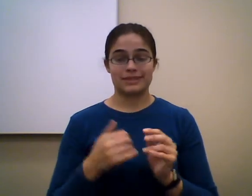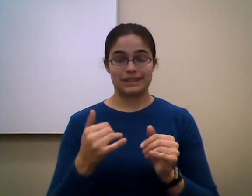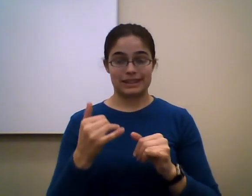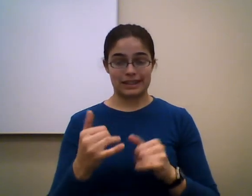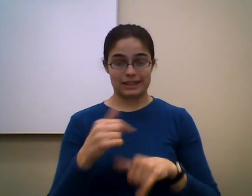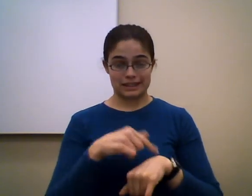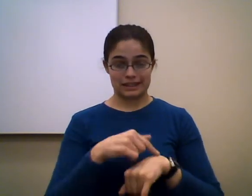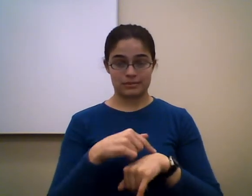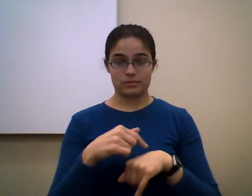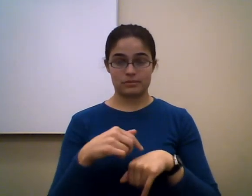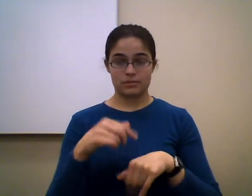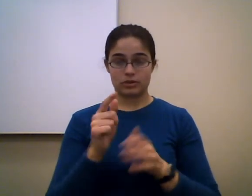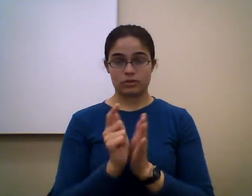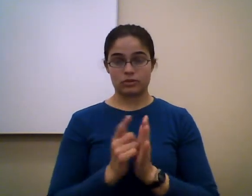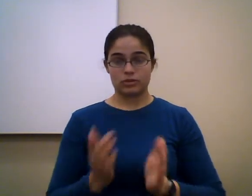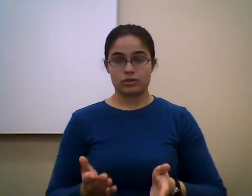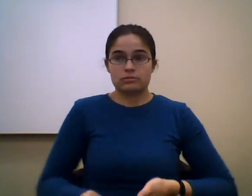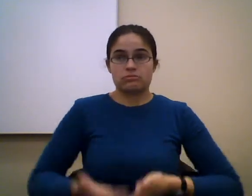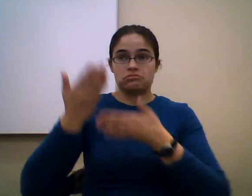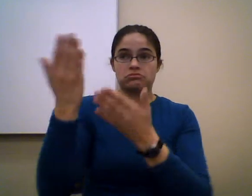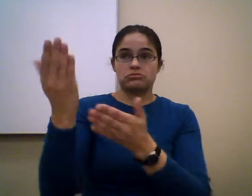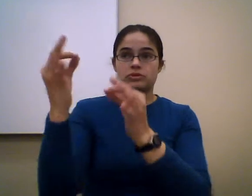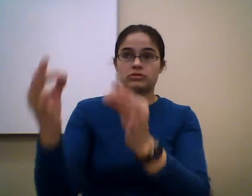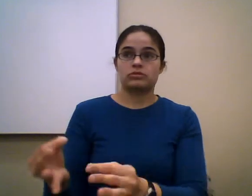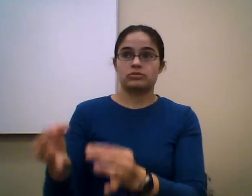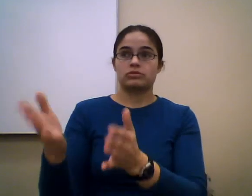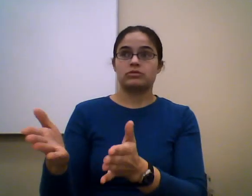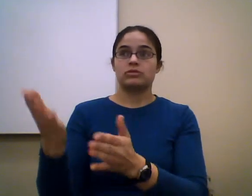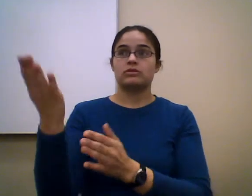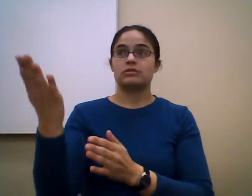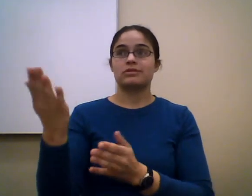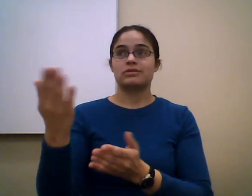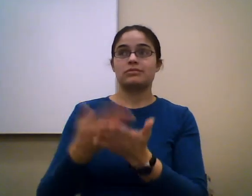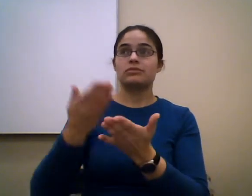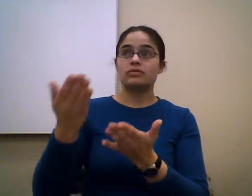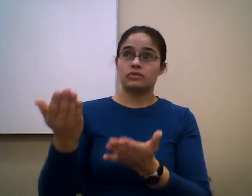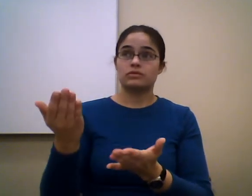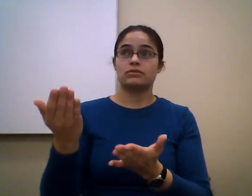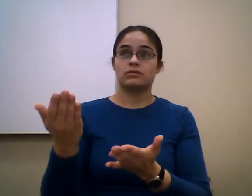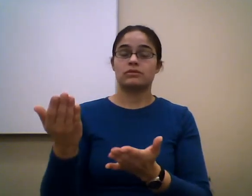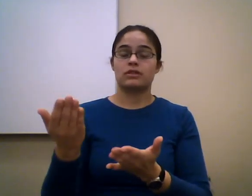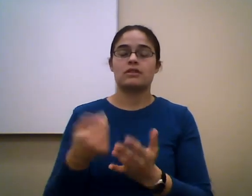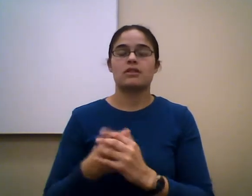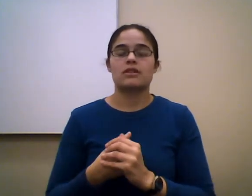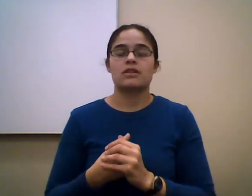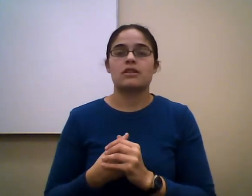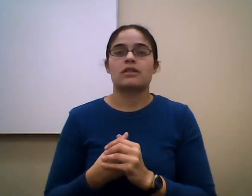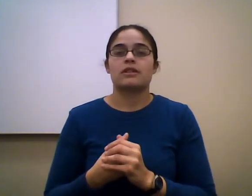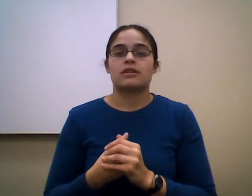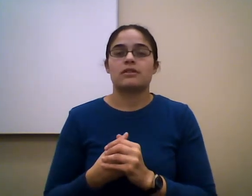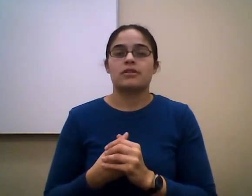judge as to the defendant's conduct in the community for that particular crime.